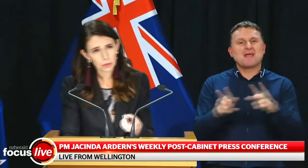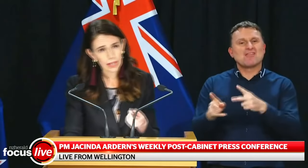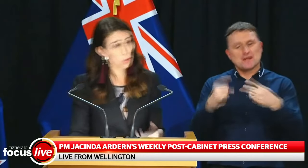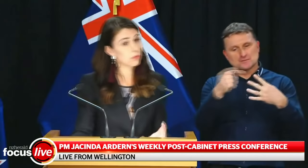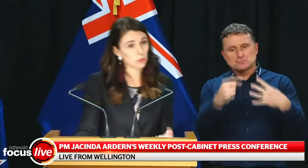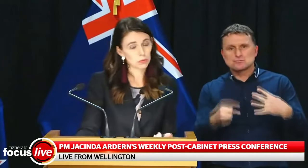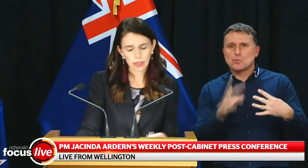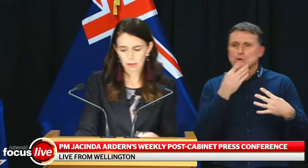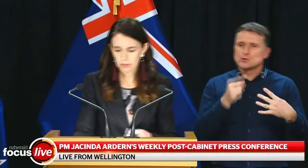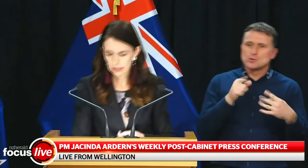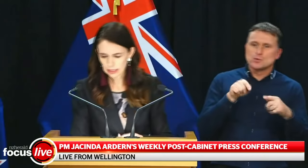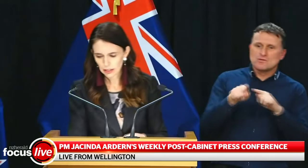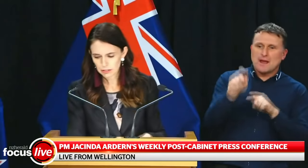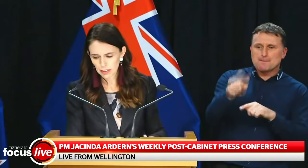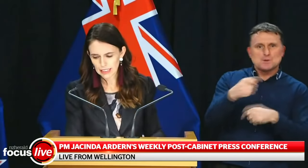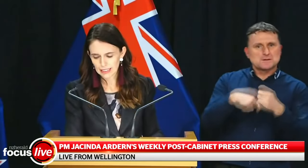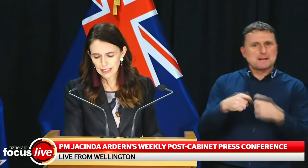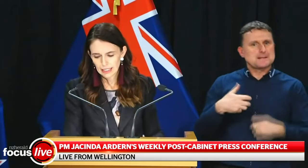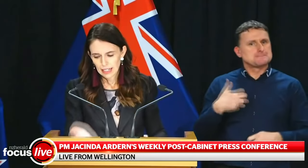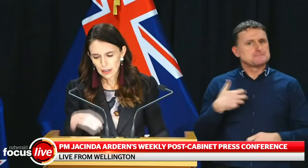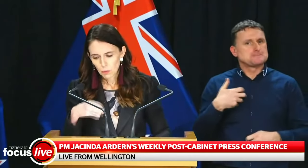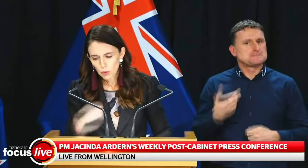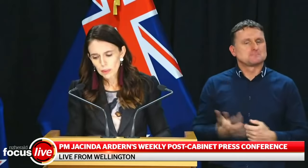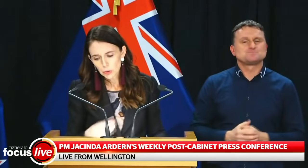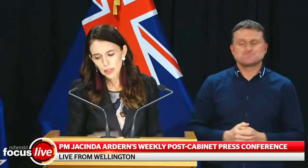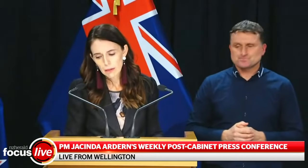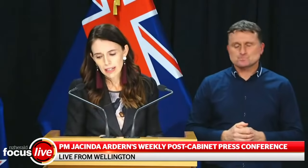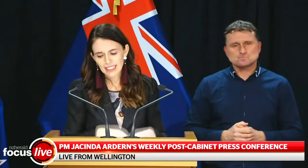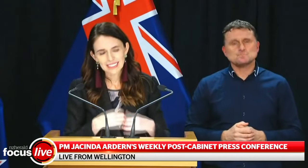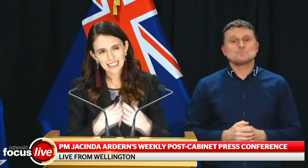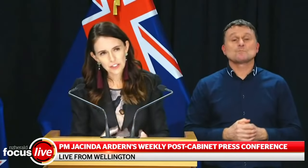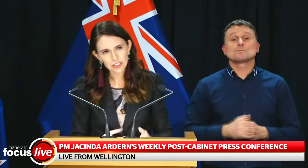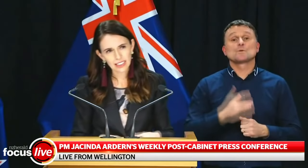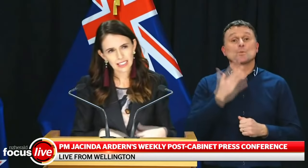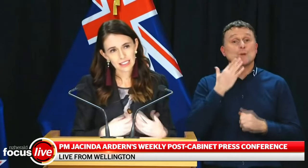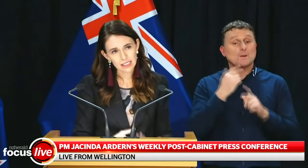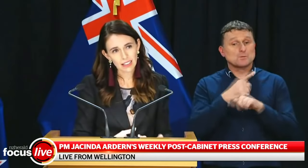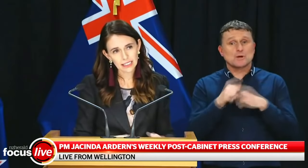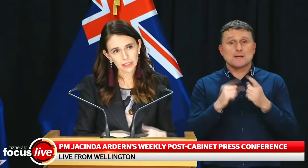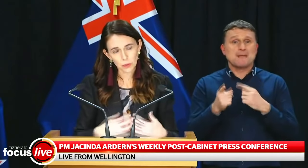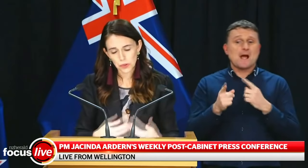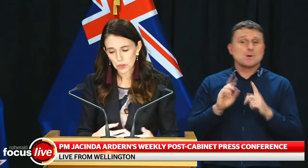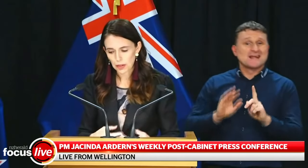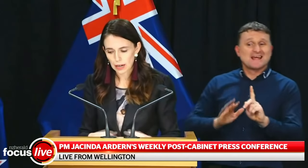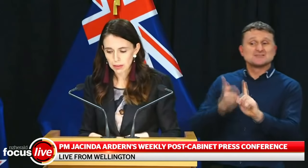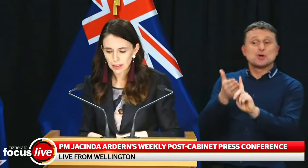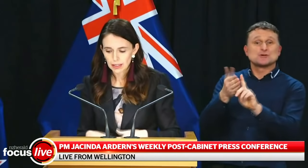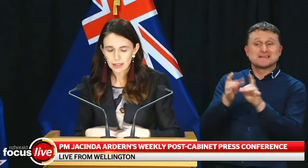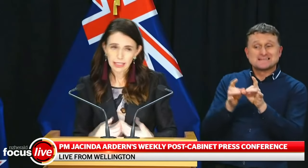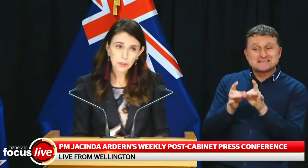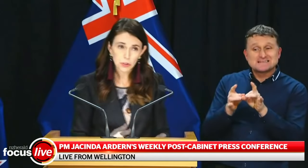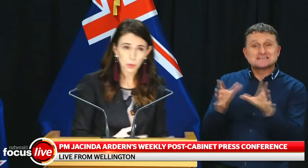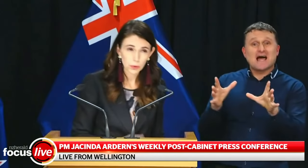also helpful to clarify, when we're talking about intentionally inciting or stir up, the language the Royal